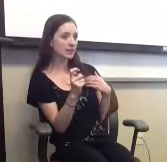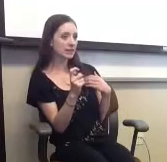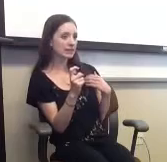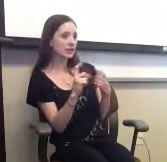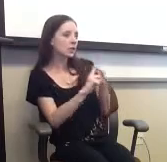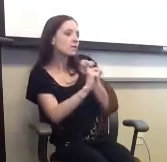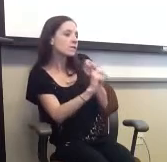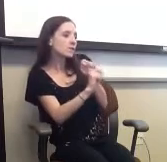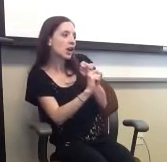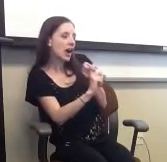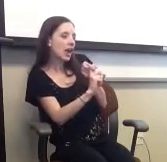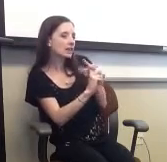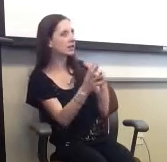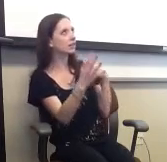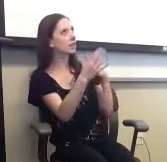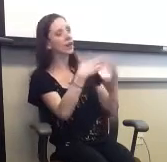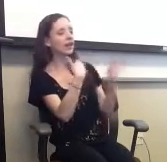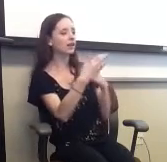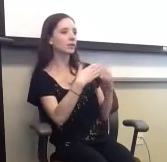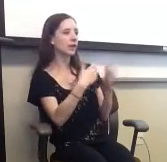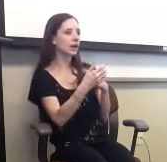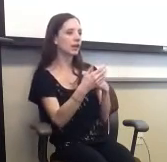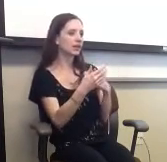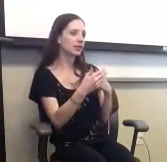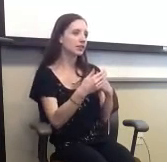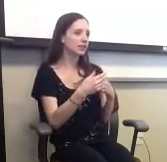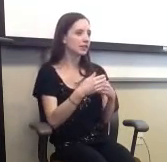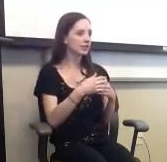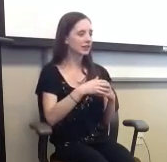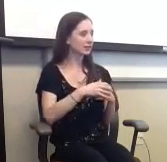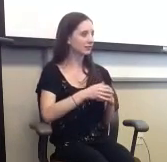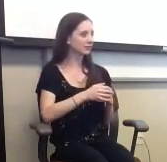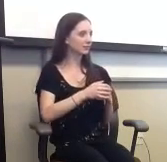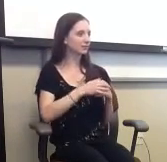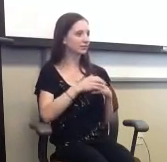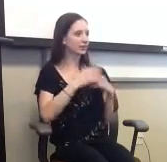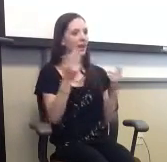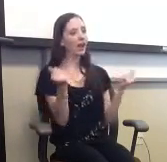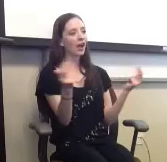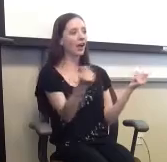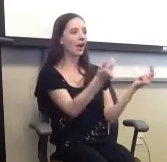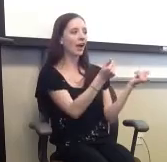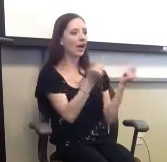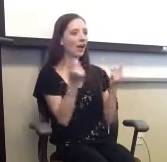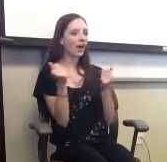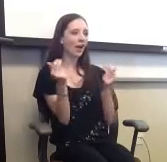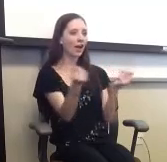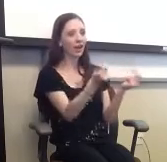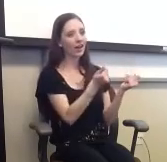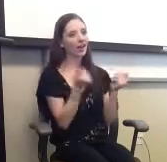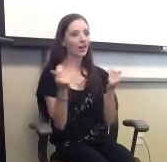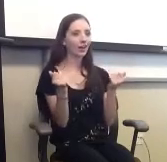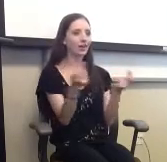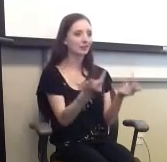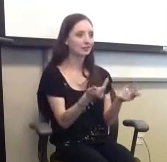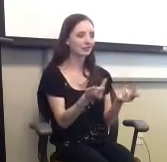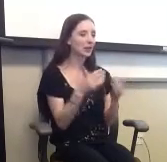anyway, okay. How much you slipping? Yeah. Under the paper. Moving right along, let's talk a little bit about